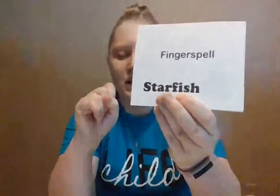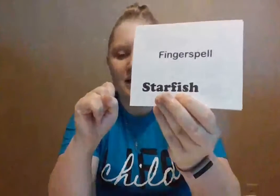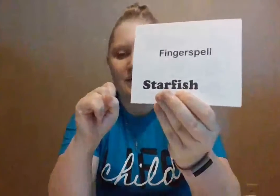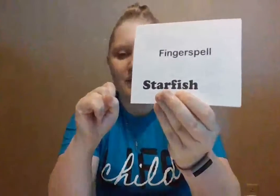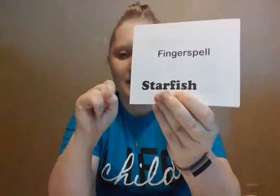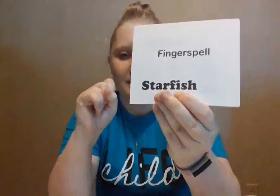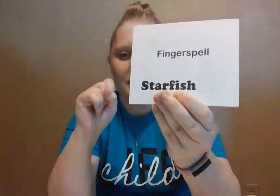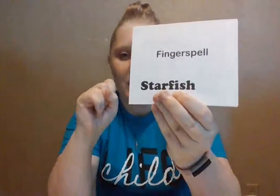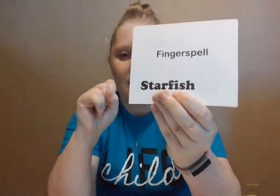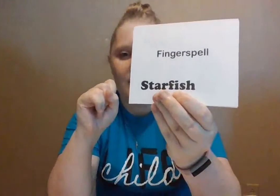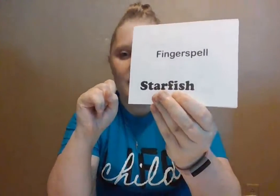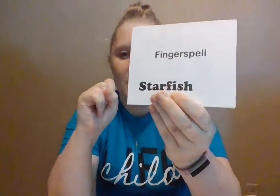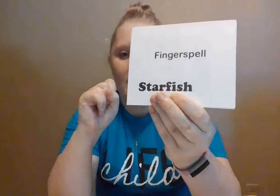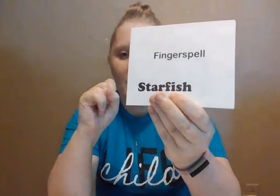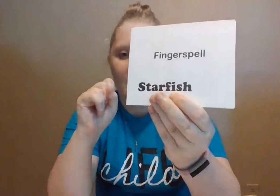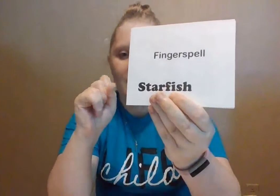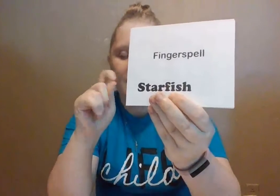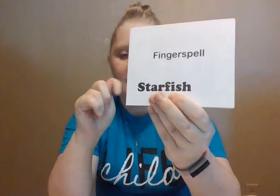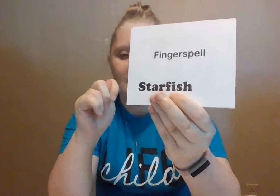is finger spelled.